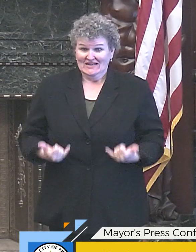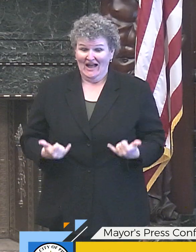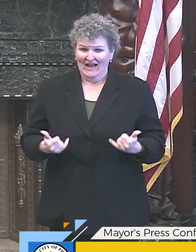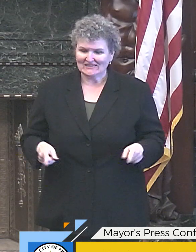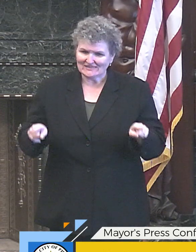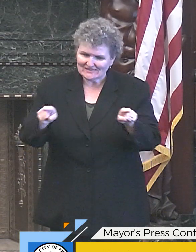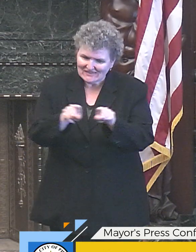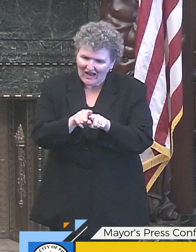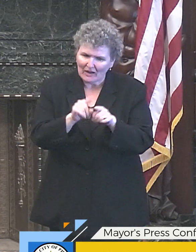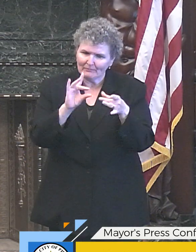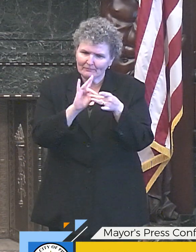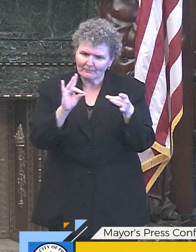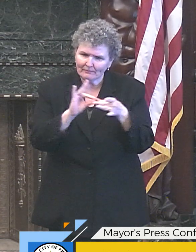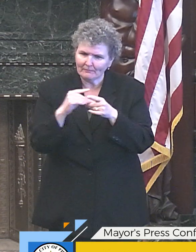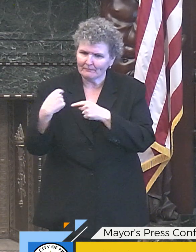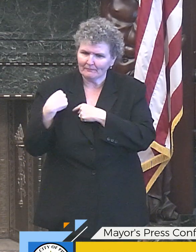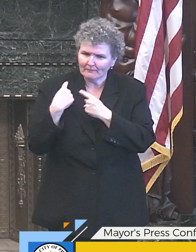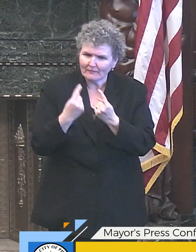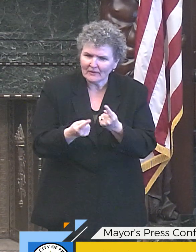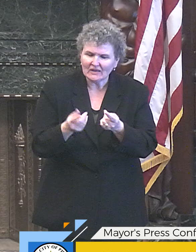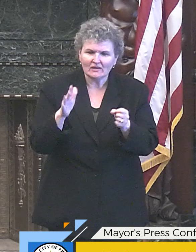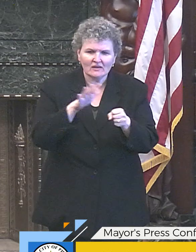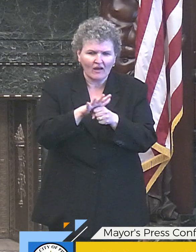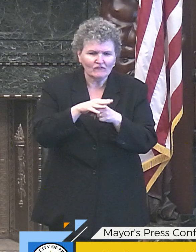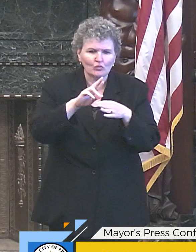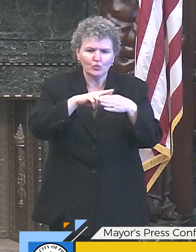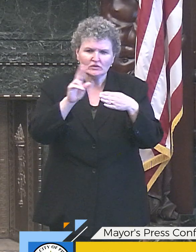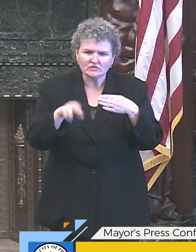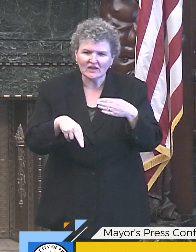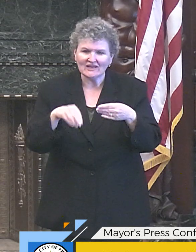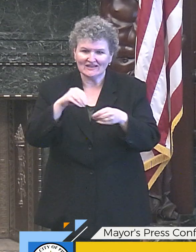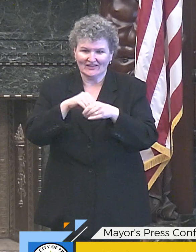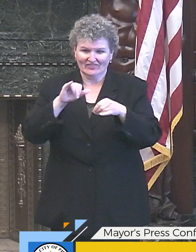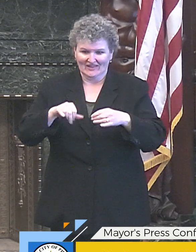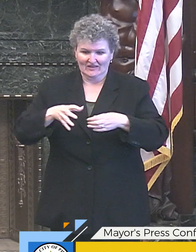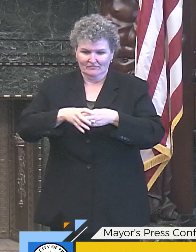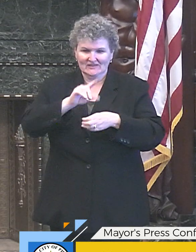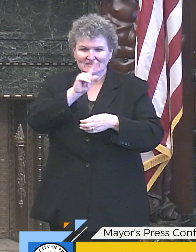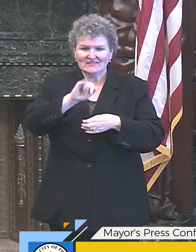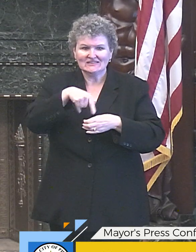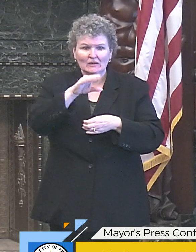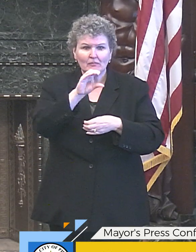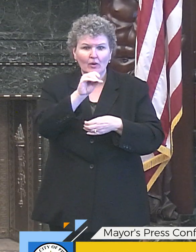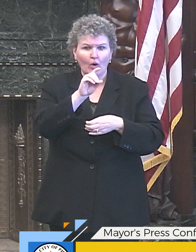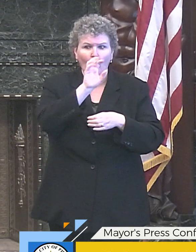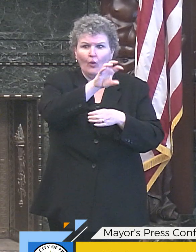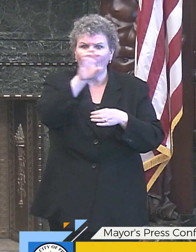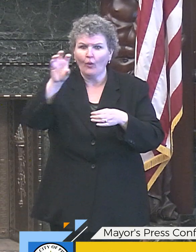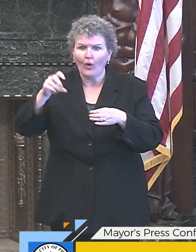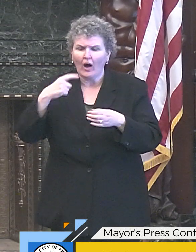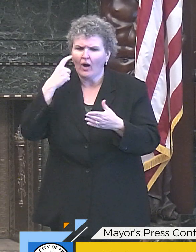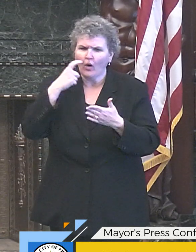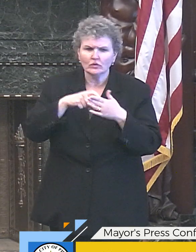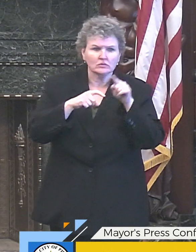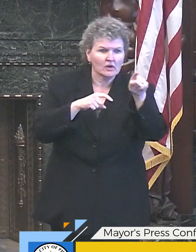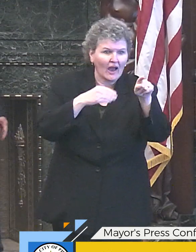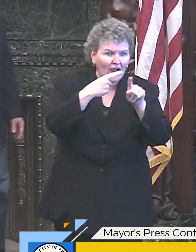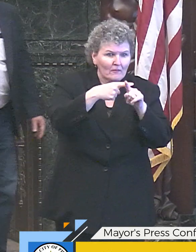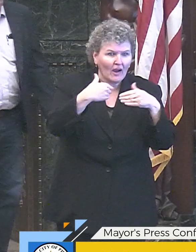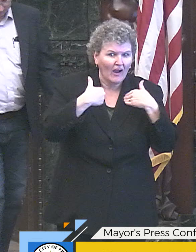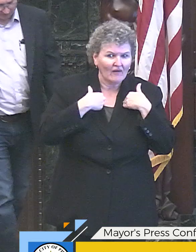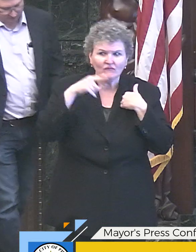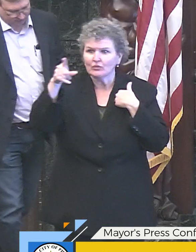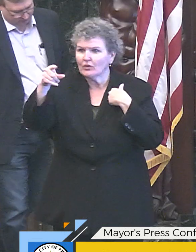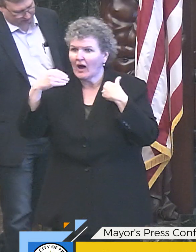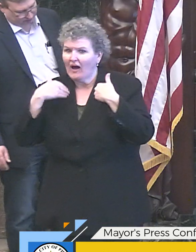before, that we still don't have enough testing in each zip code to have great confidence in the differences you see in positivity rates from one zip code to